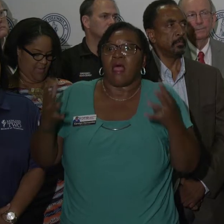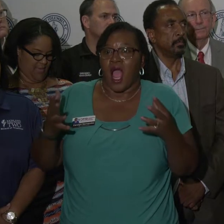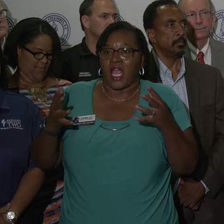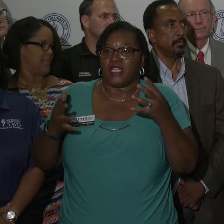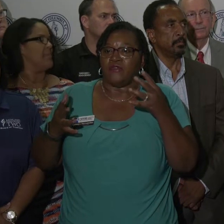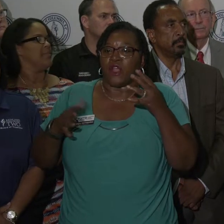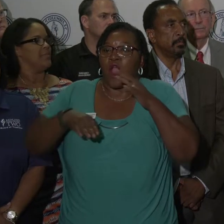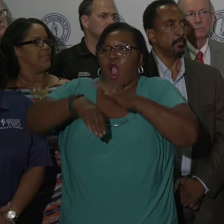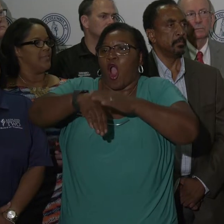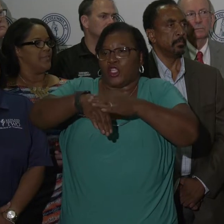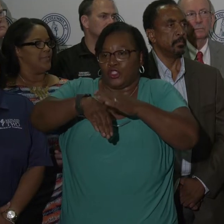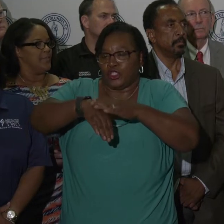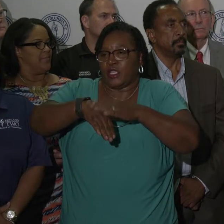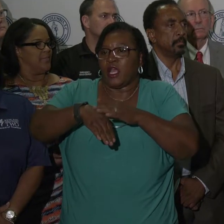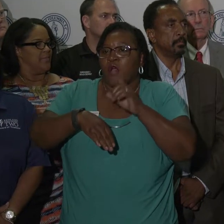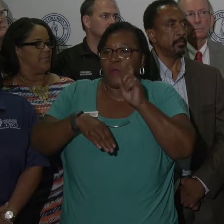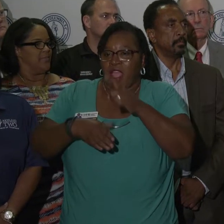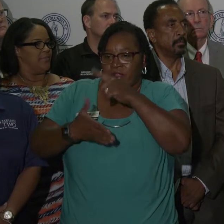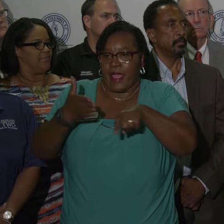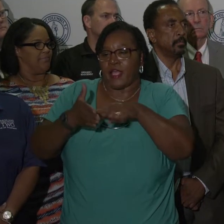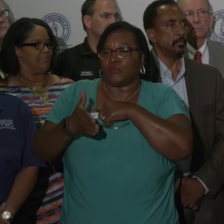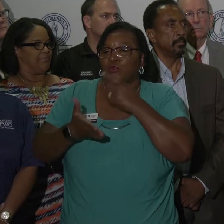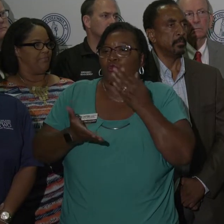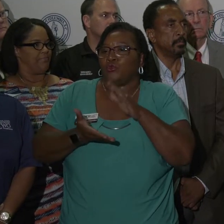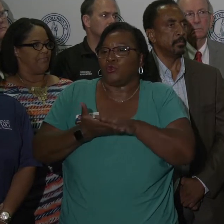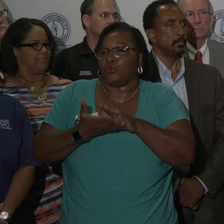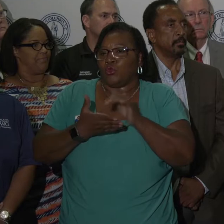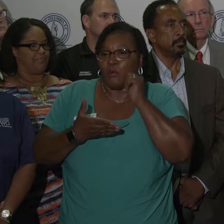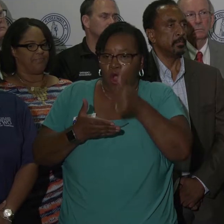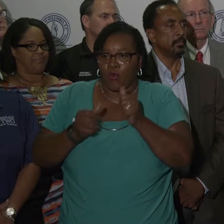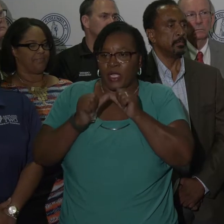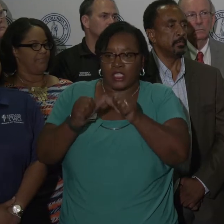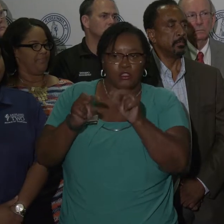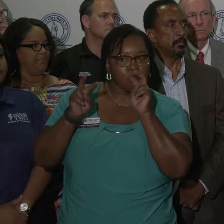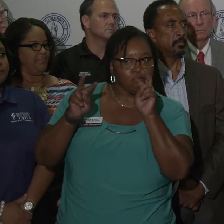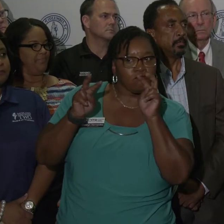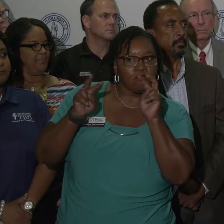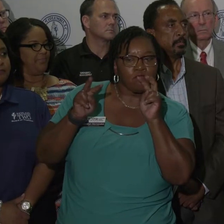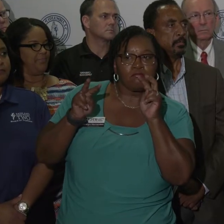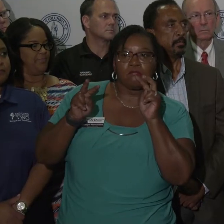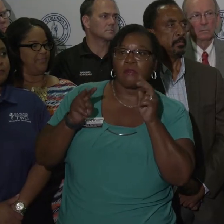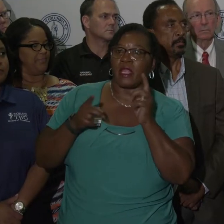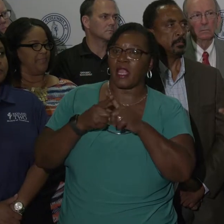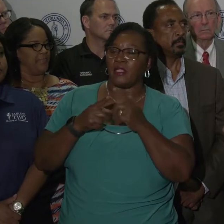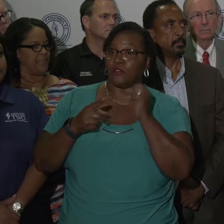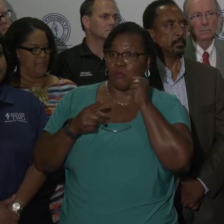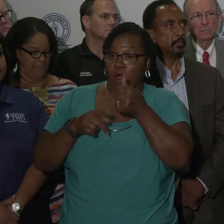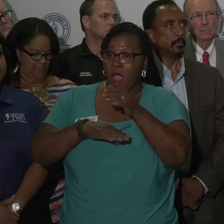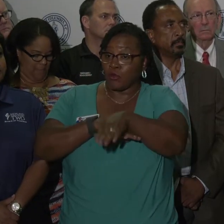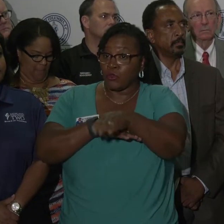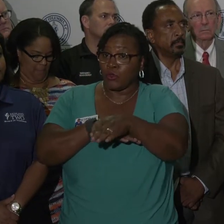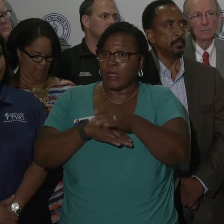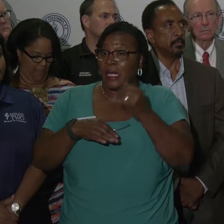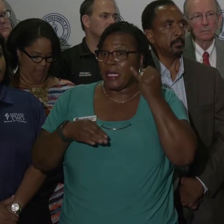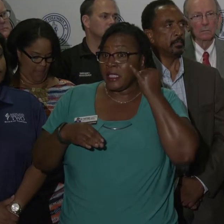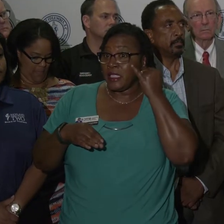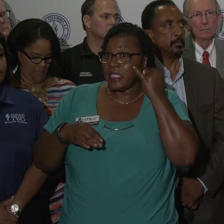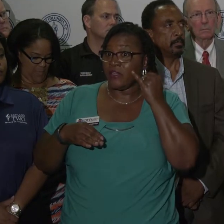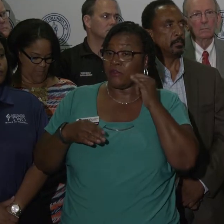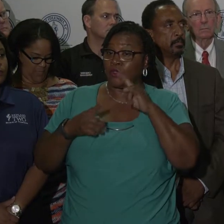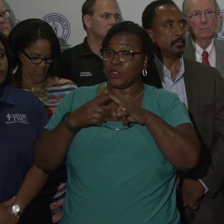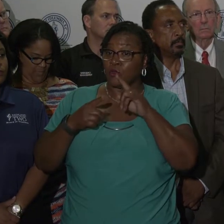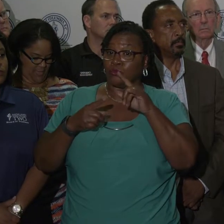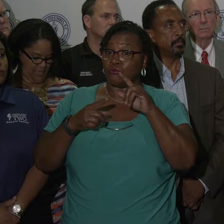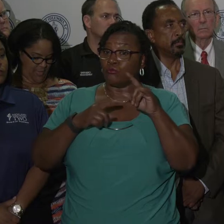of caution, we have canceled school tomorrow. We'll continue to monitor. Certainly tomorrow afternoon, if the